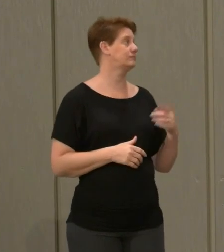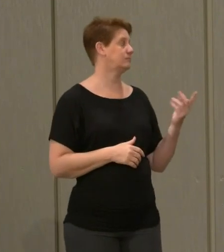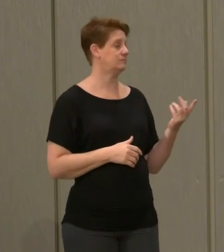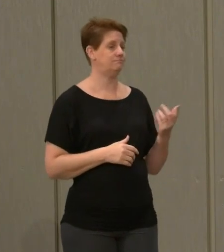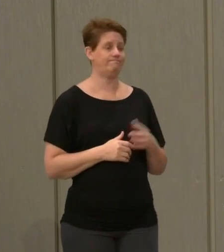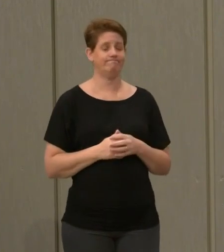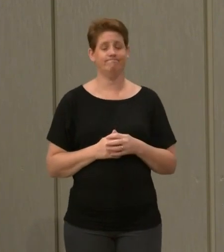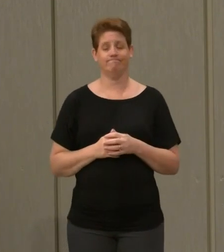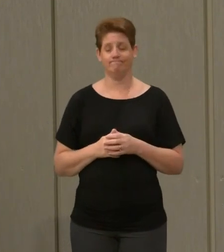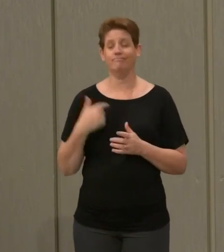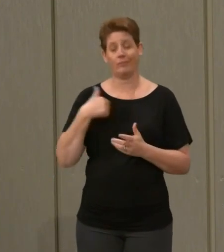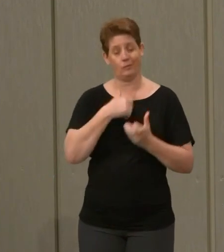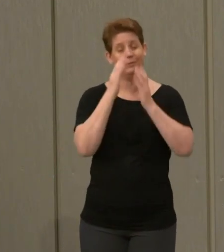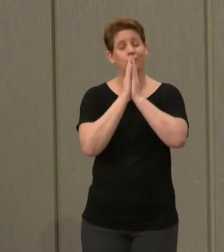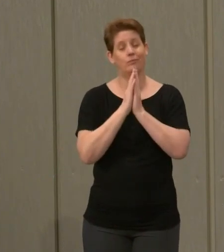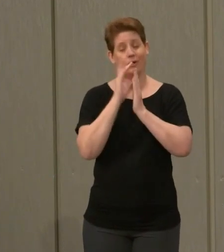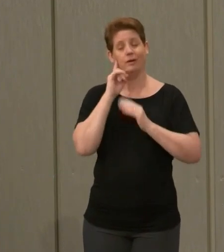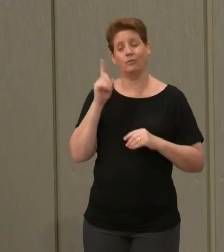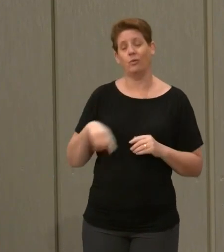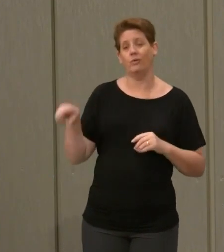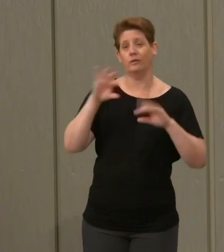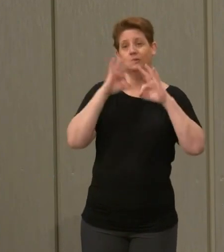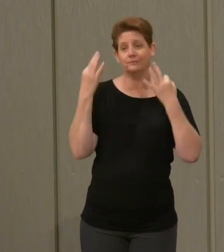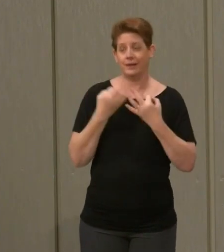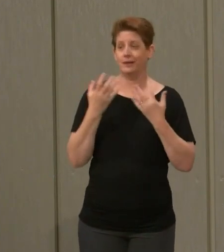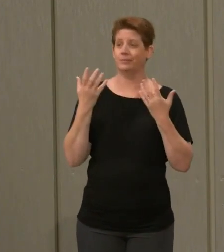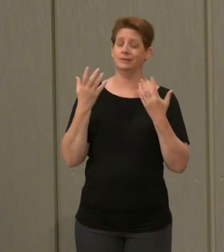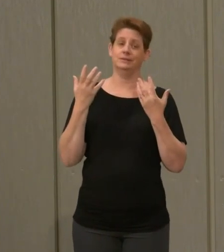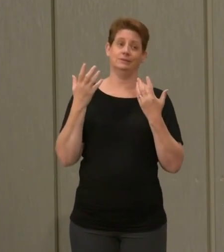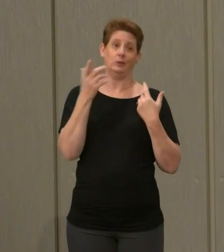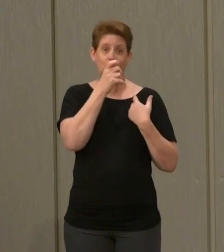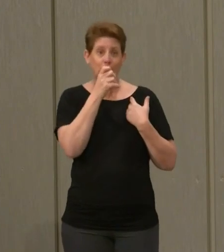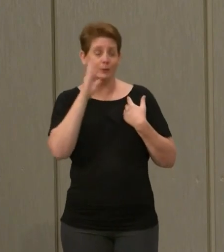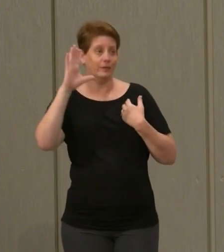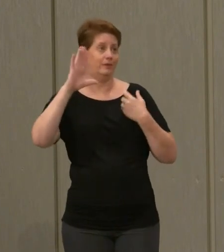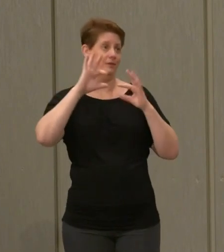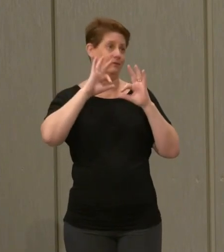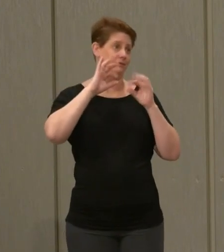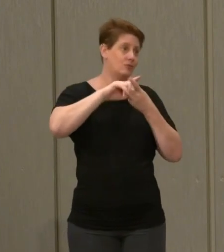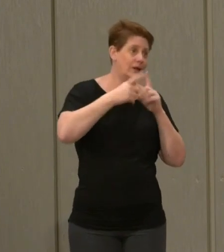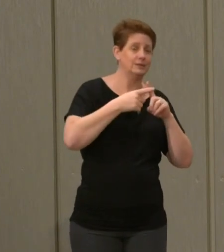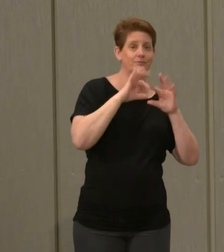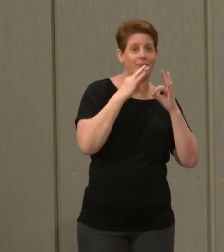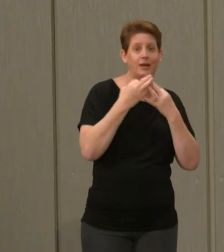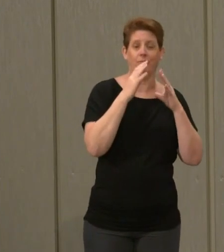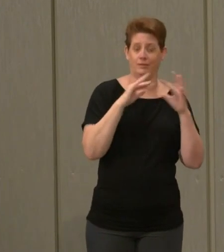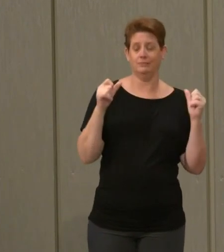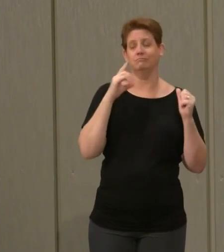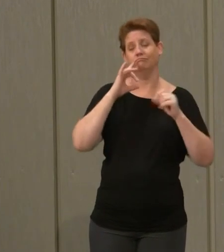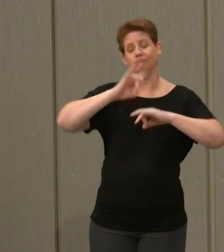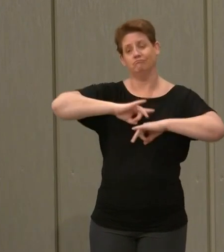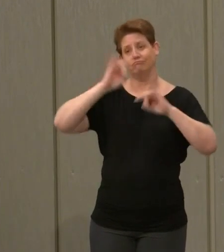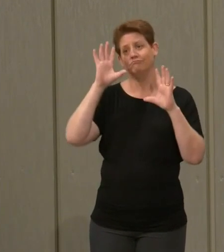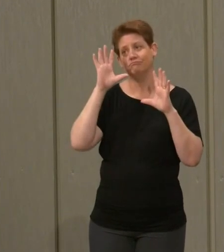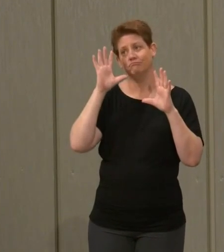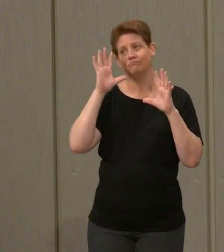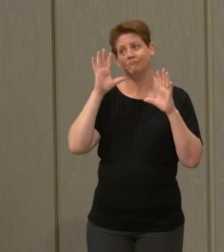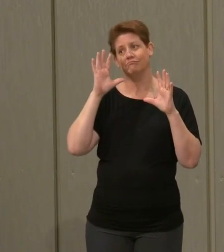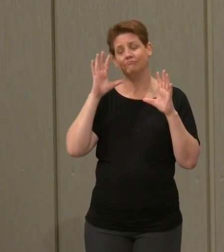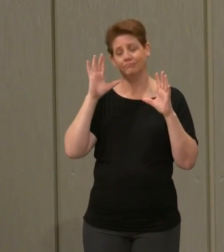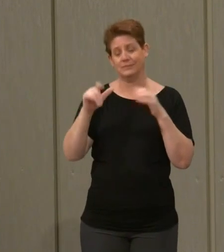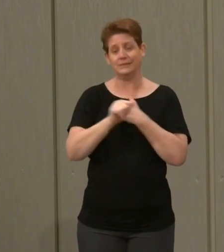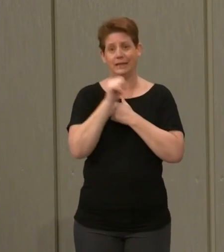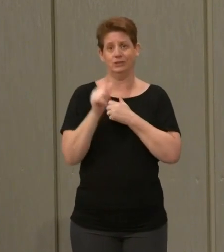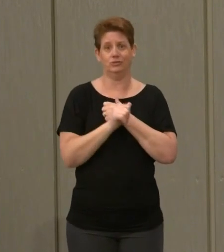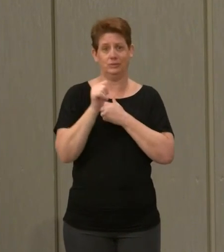been prayed for by their friends, by all of us. It's a terrible thing, and it's a contagion. It's